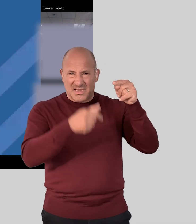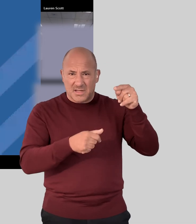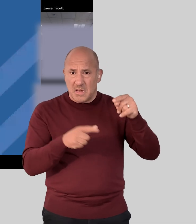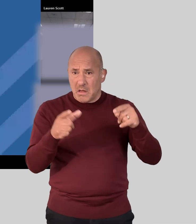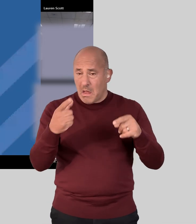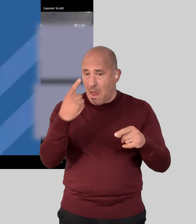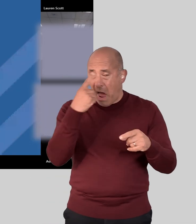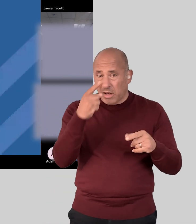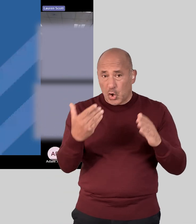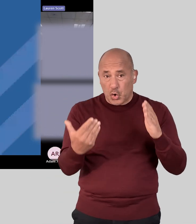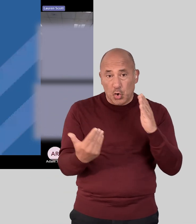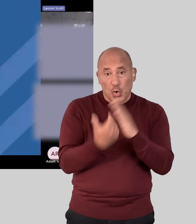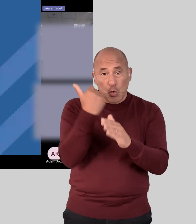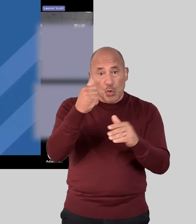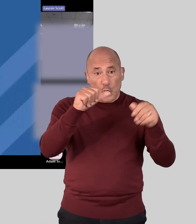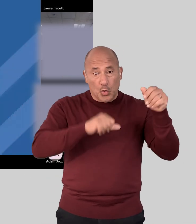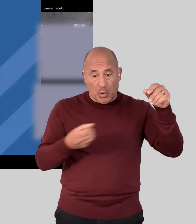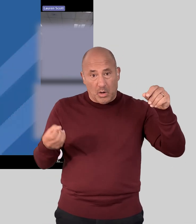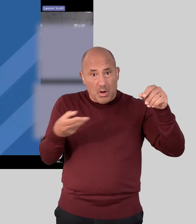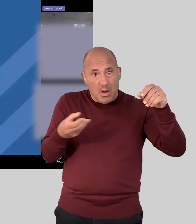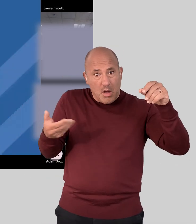culture. Yeah.